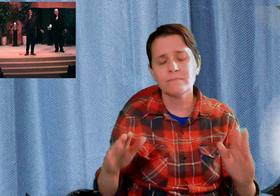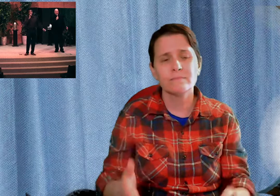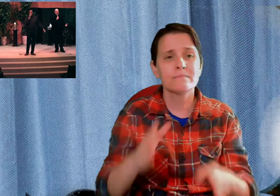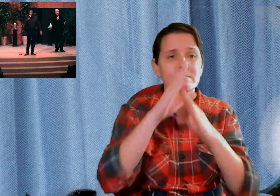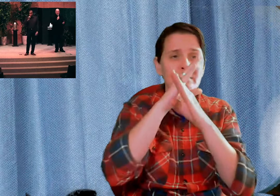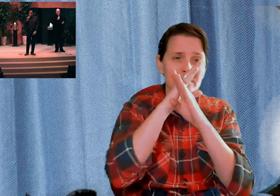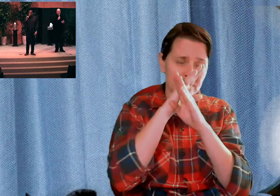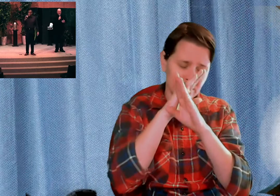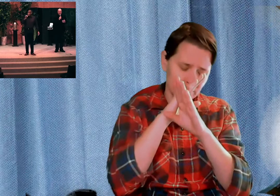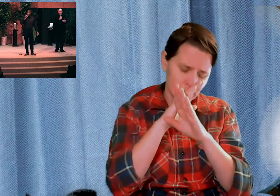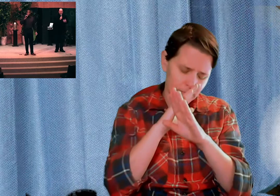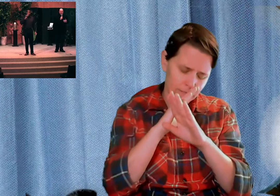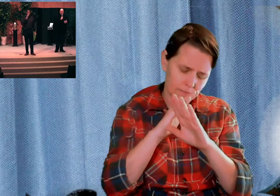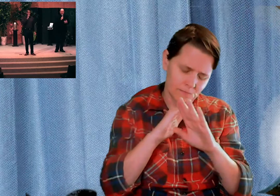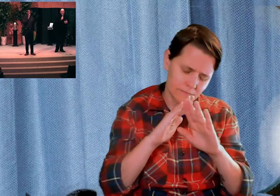Be